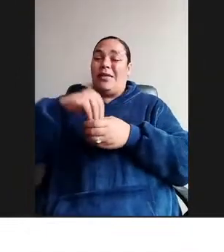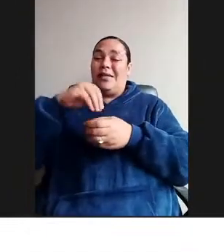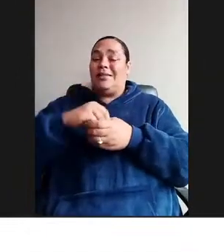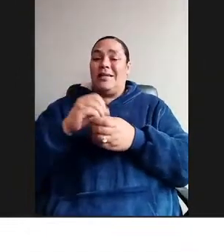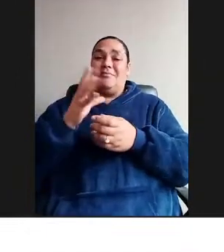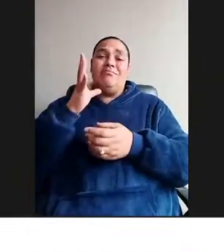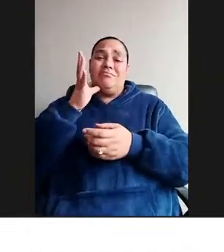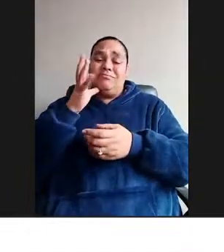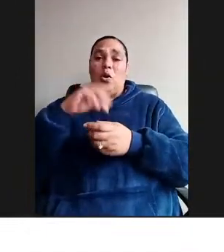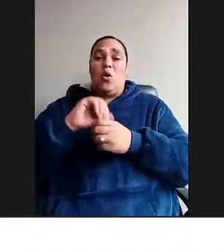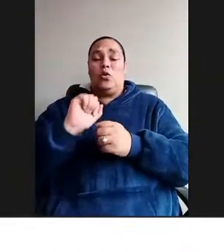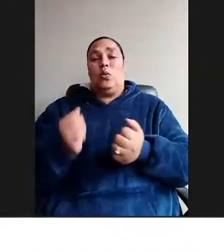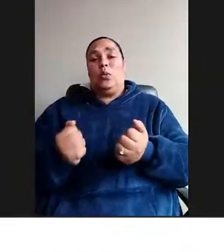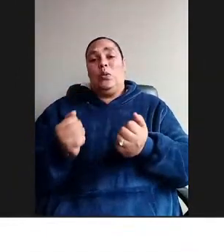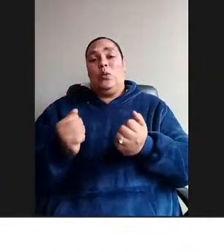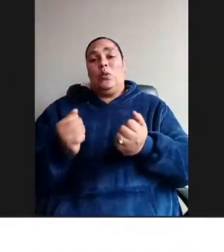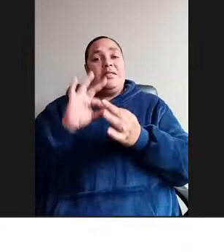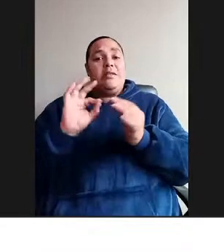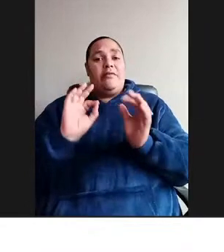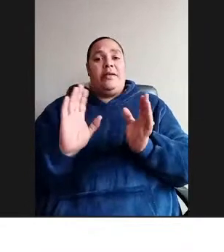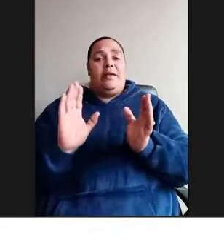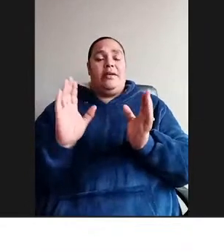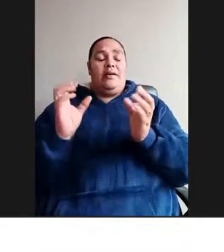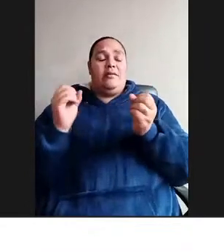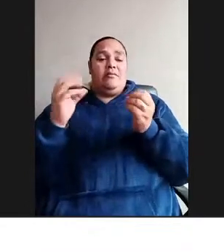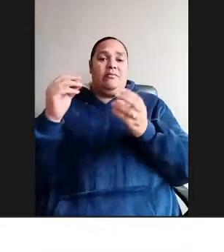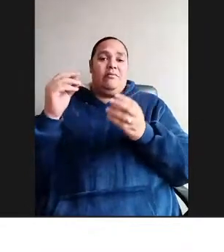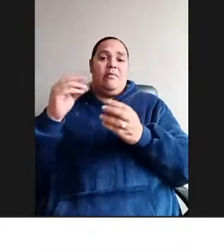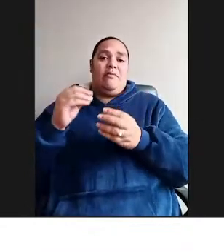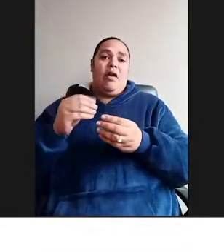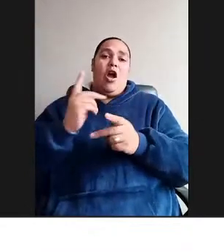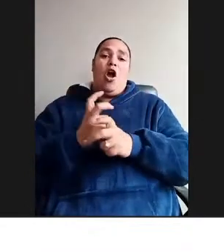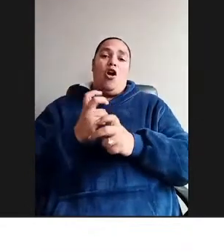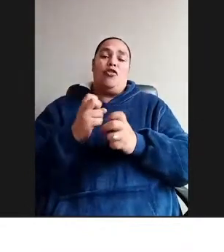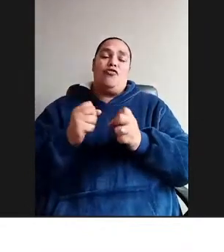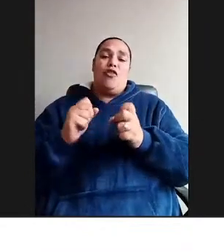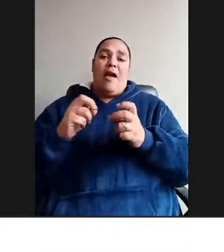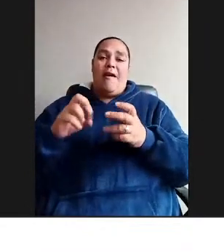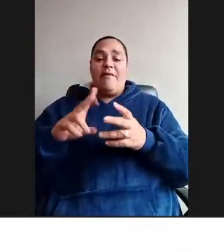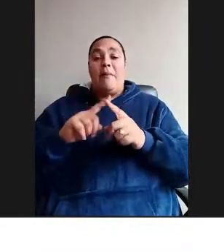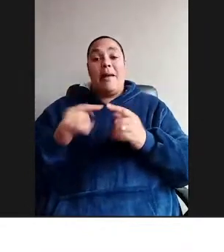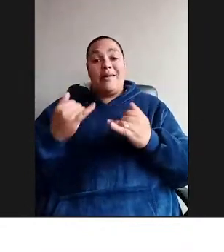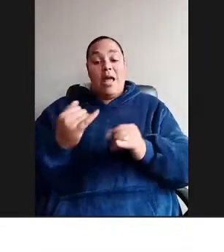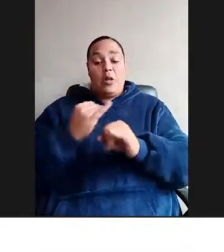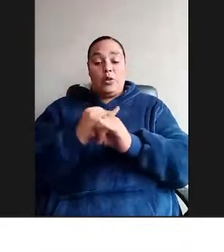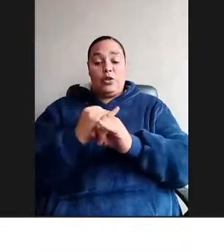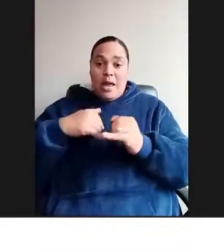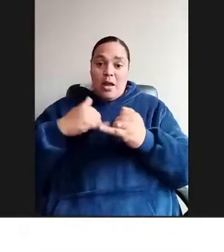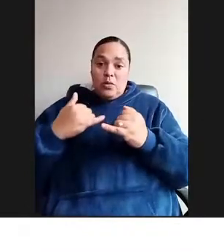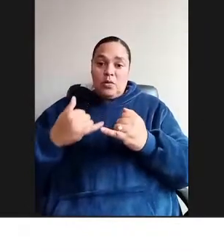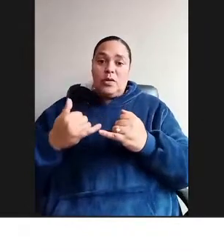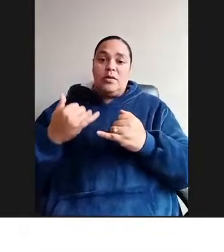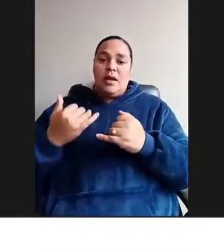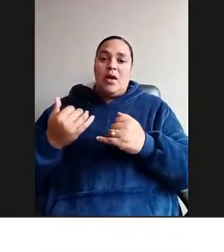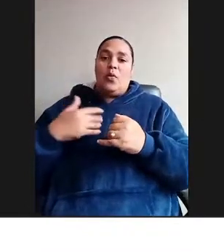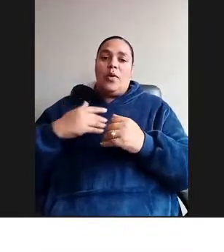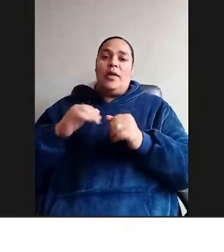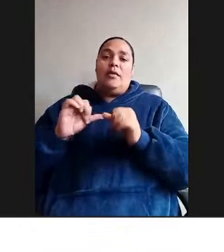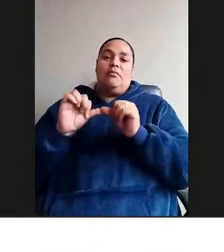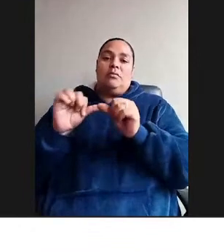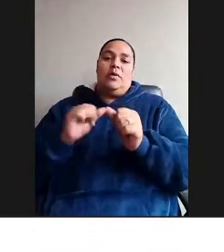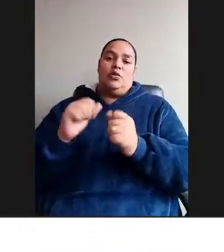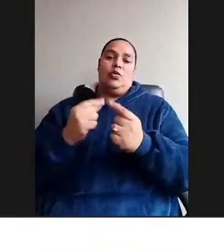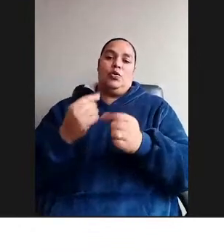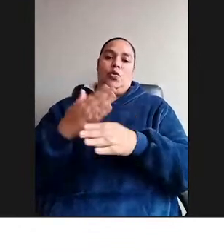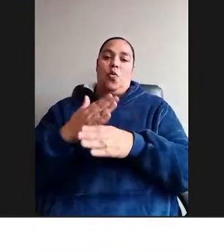server specifically. Currently, the institution is in a position to continue with its work. When I say continue